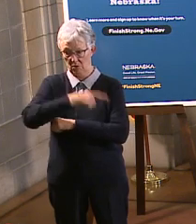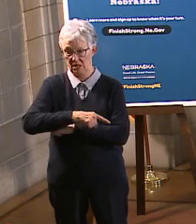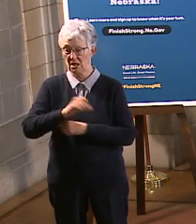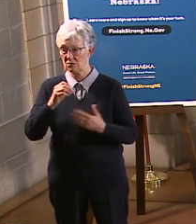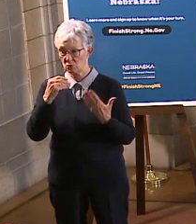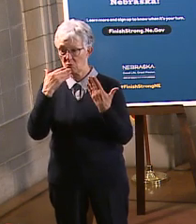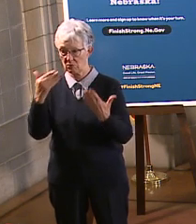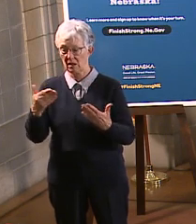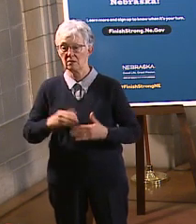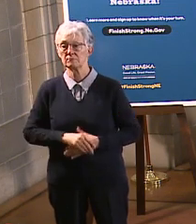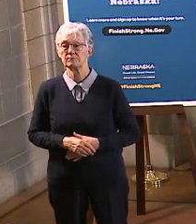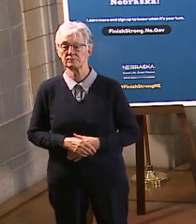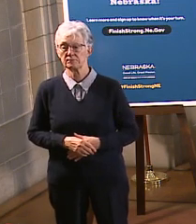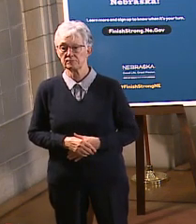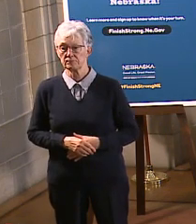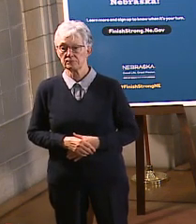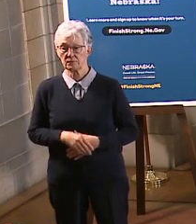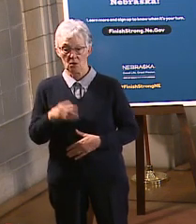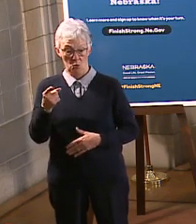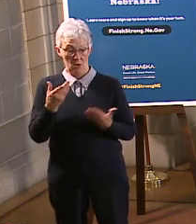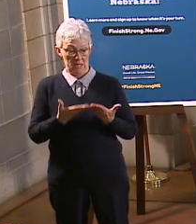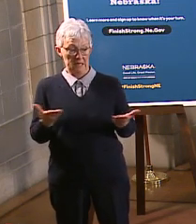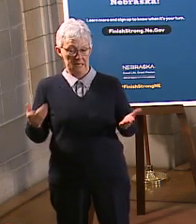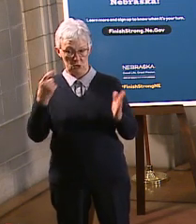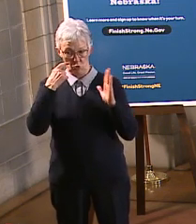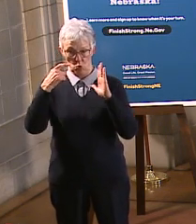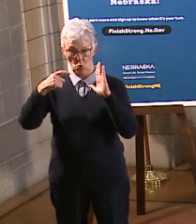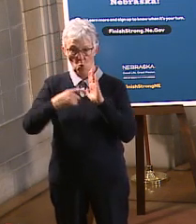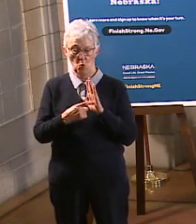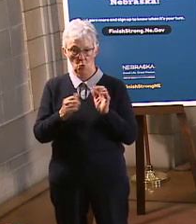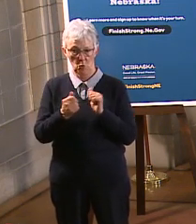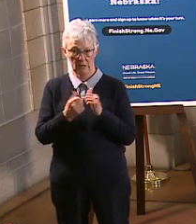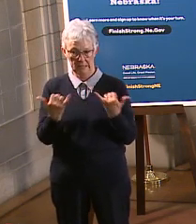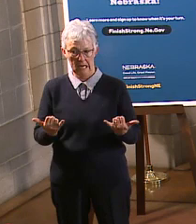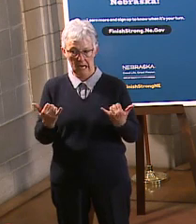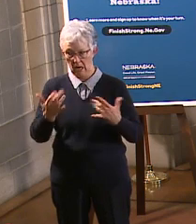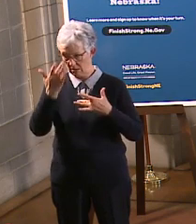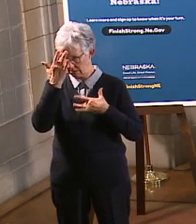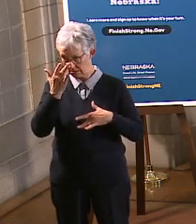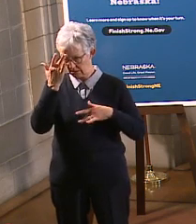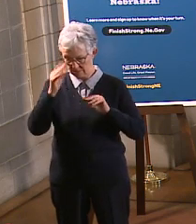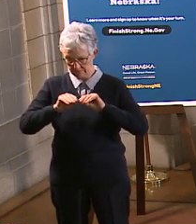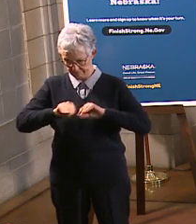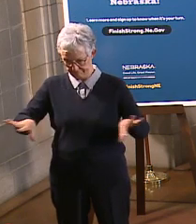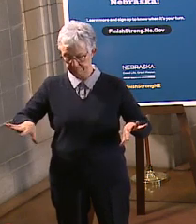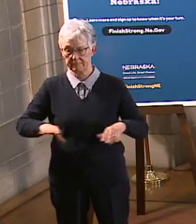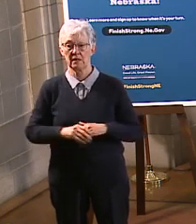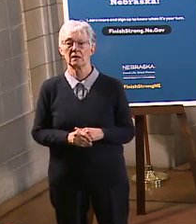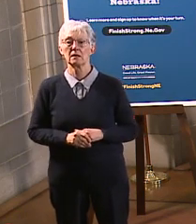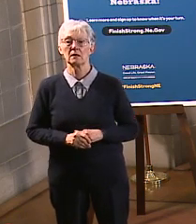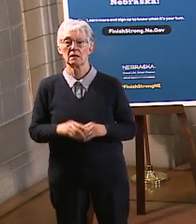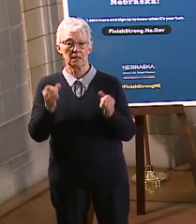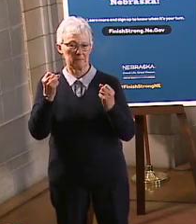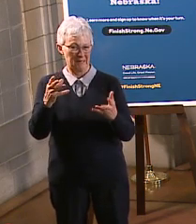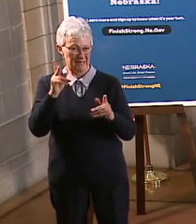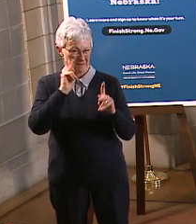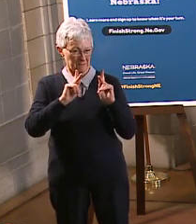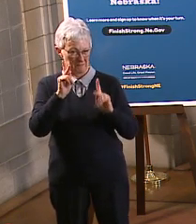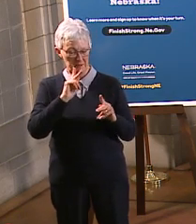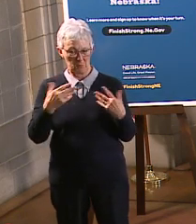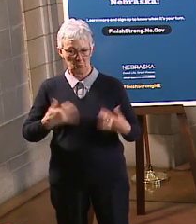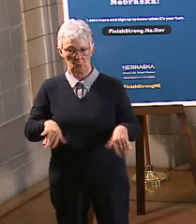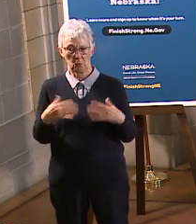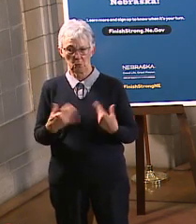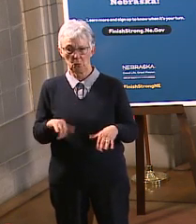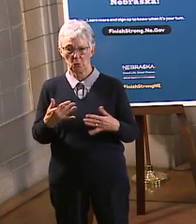of the things that we have seen with this pandemic is obviously that a lot of people have been impacted when last spring we